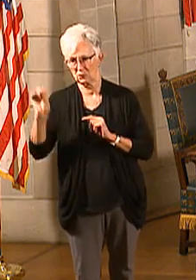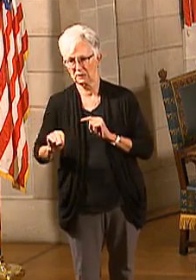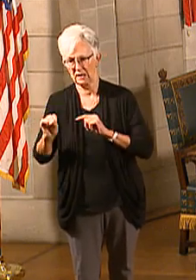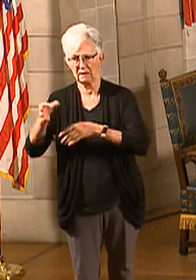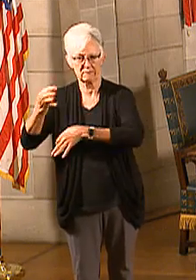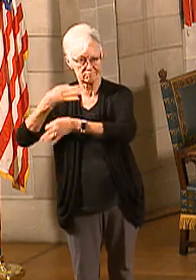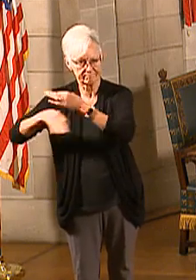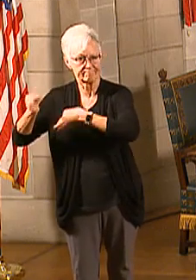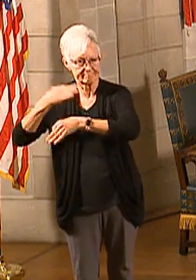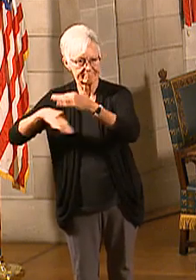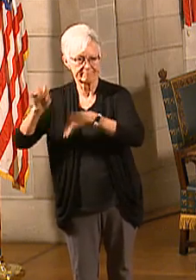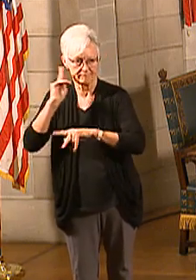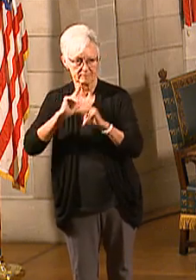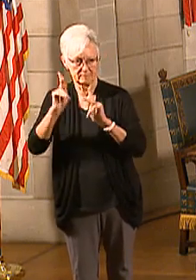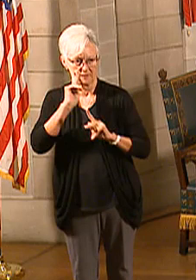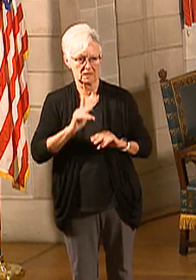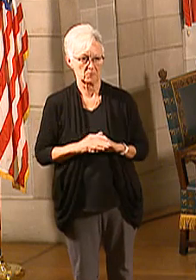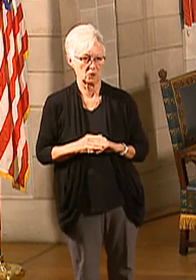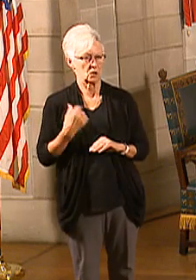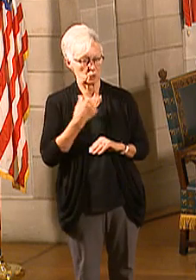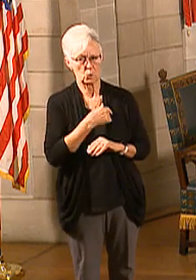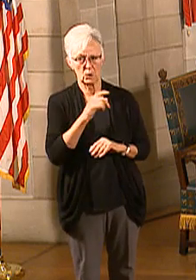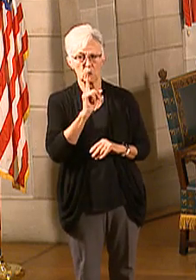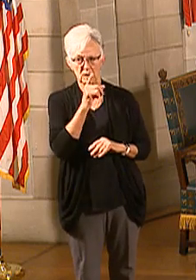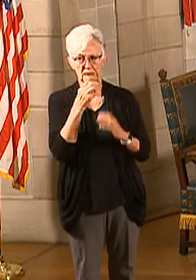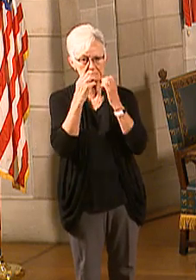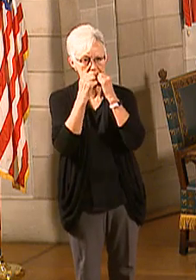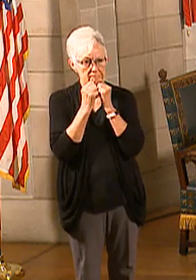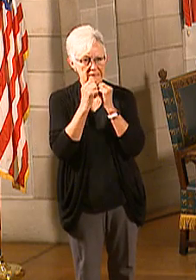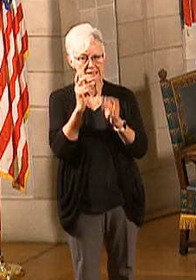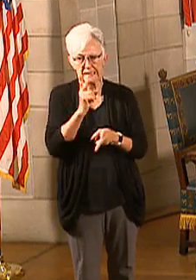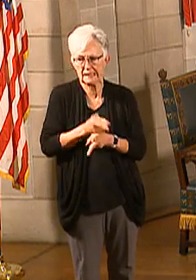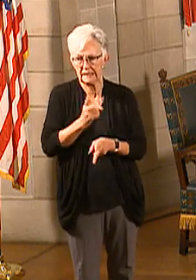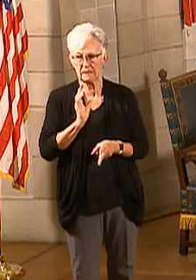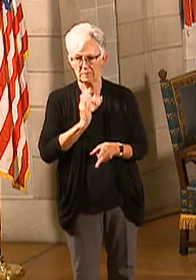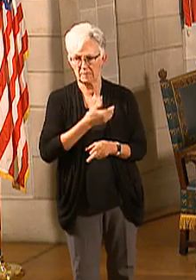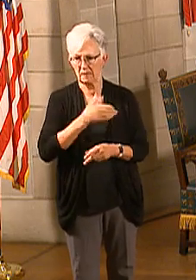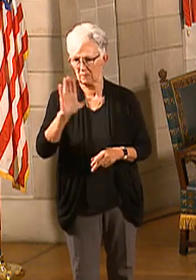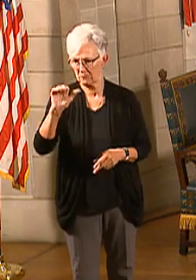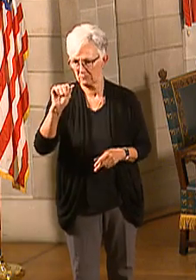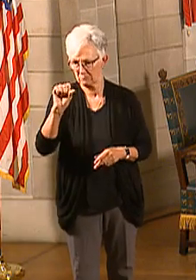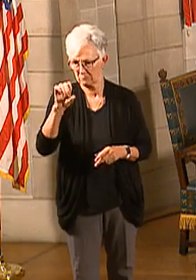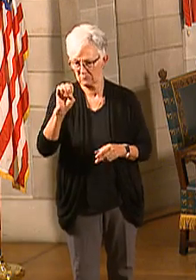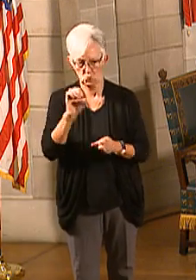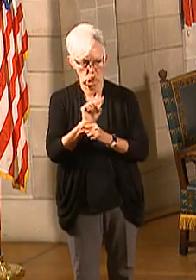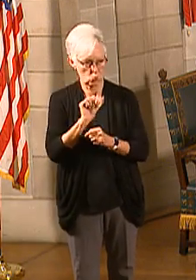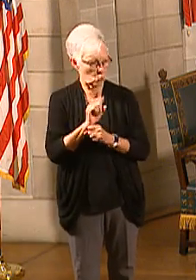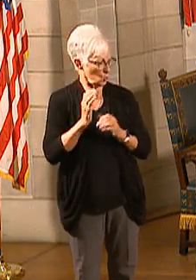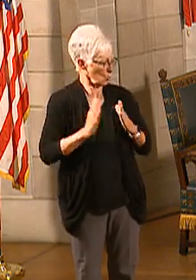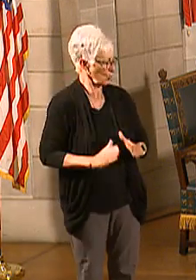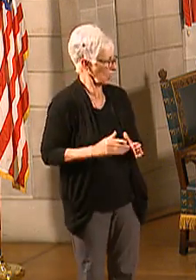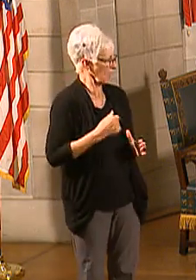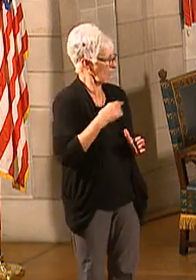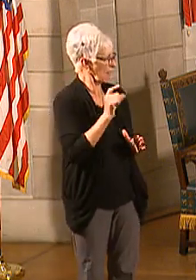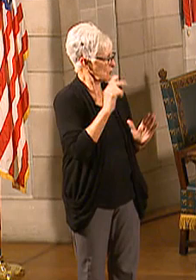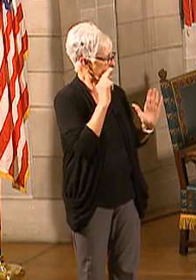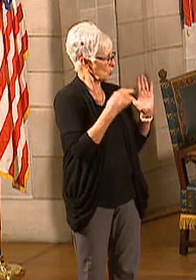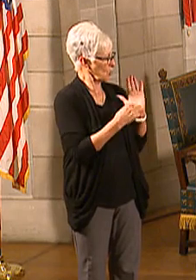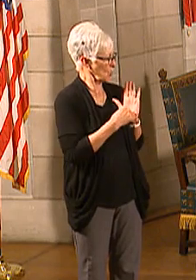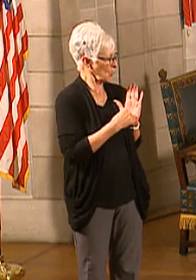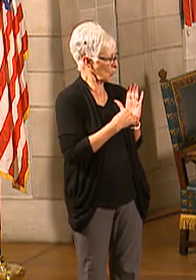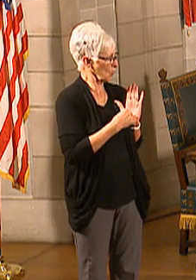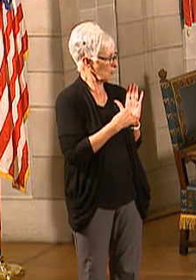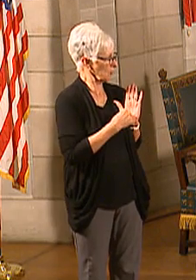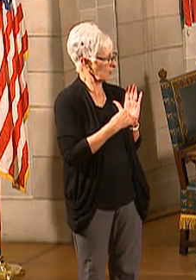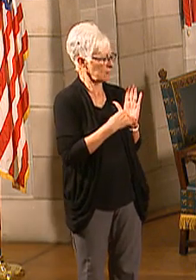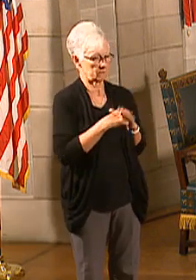to help make sure we had the caseworkers. Right now, I think we have a total of Okay, I'm going to look for this specific number because I don't even think we wrote